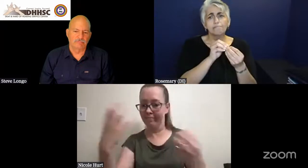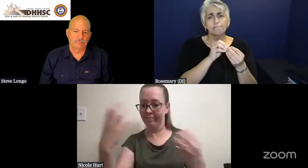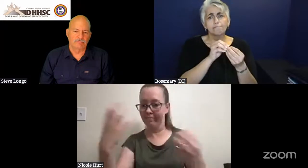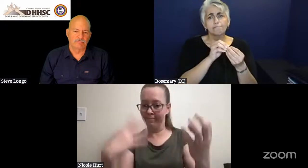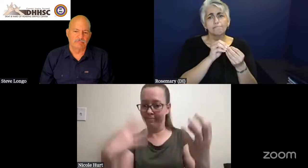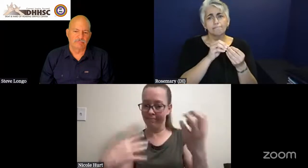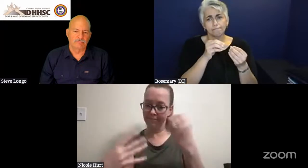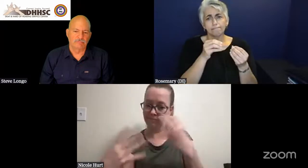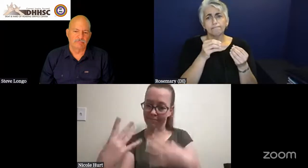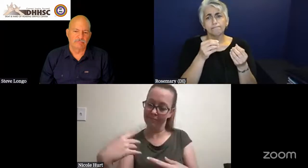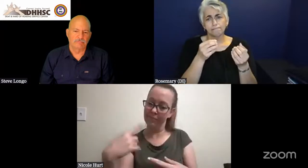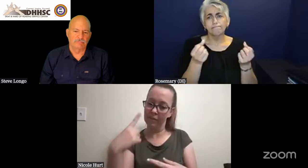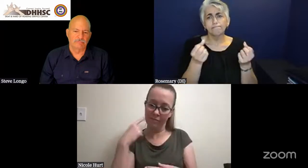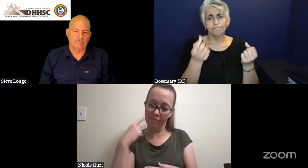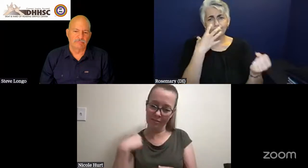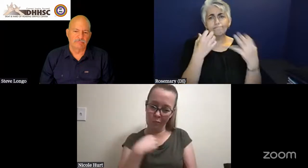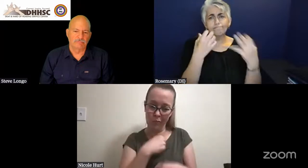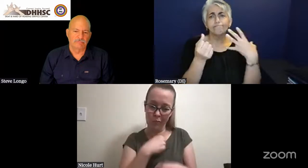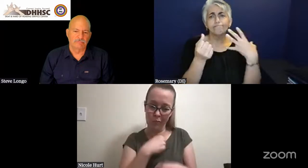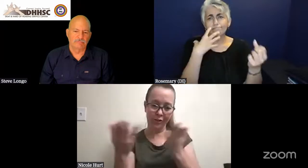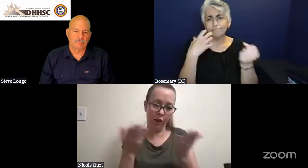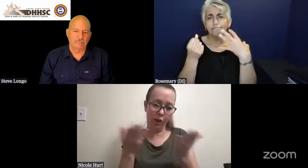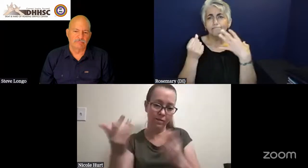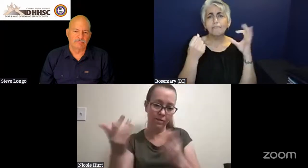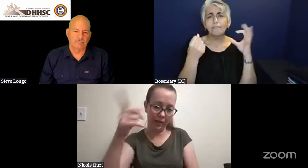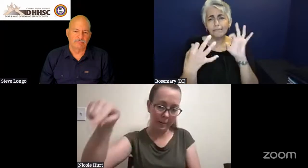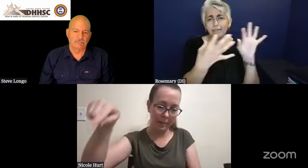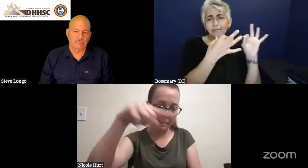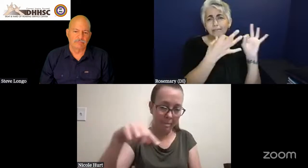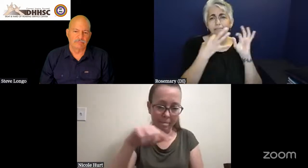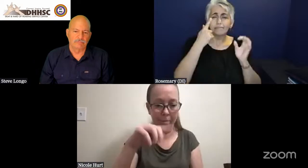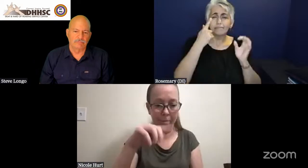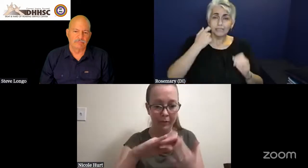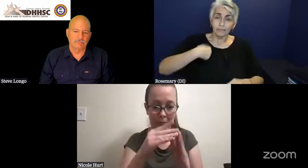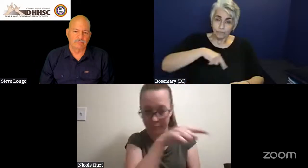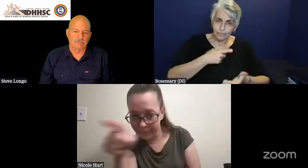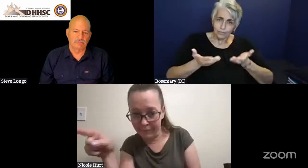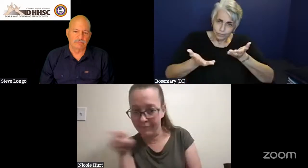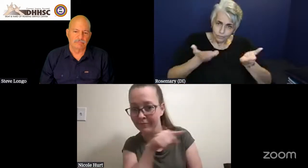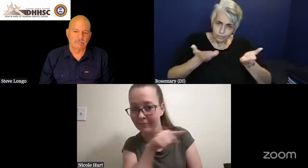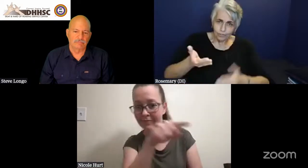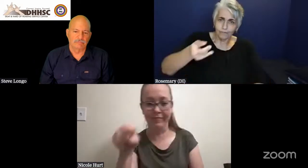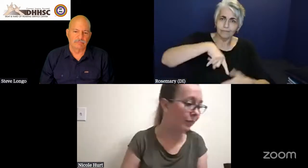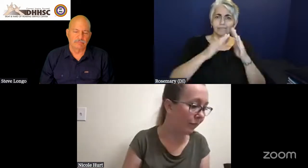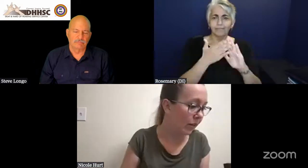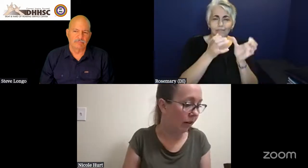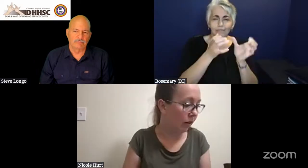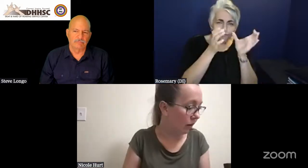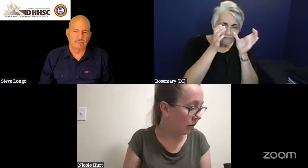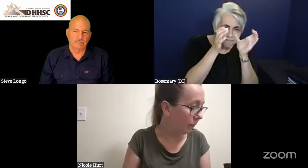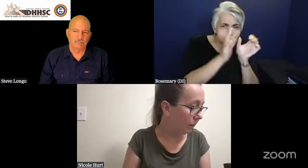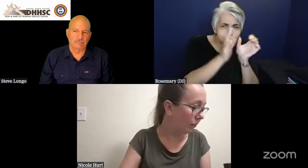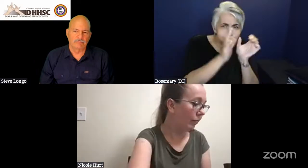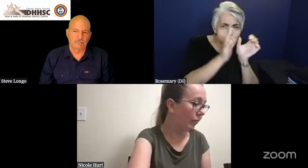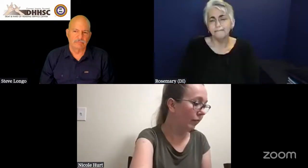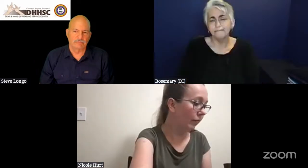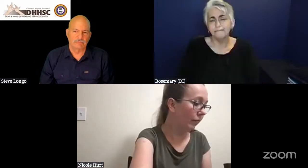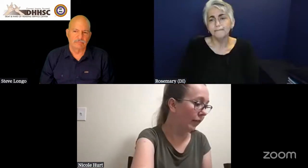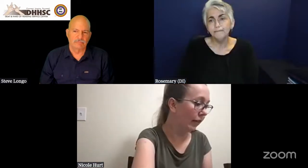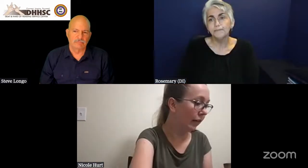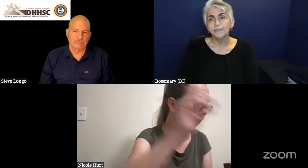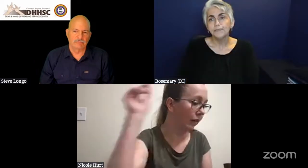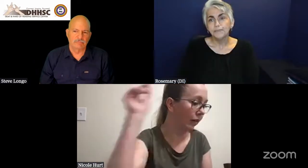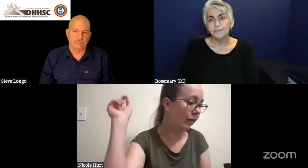And the reason that I say that is I want to empower the community to give us more feedback because we serve the